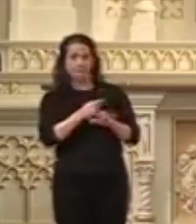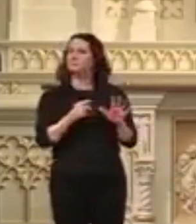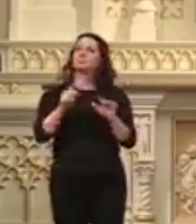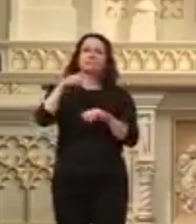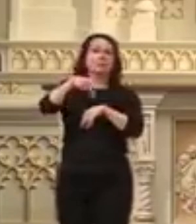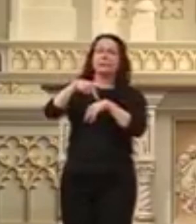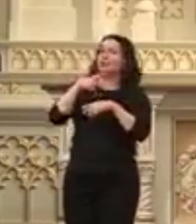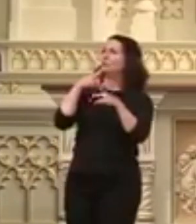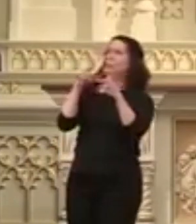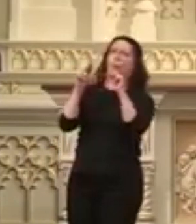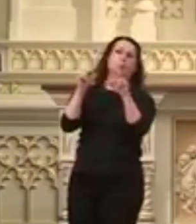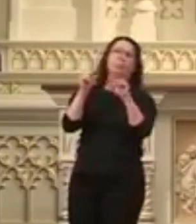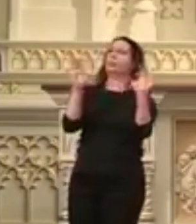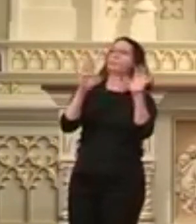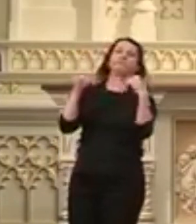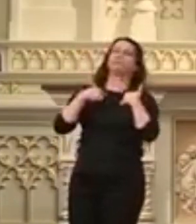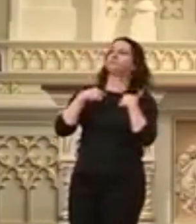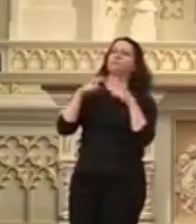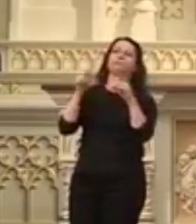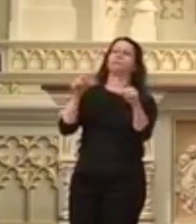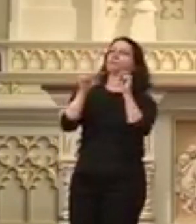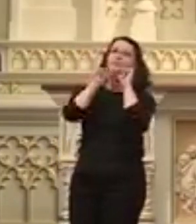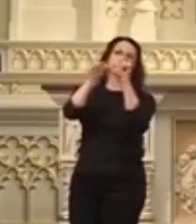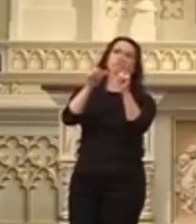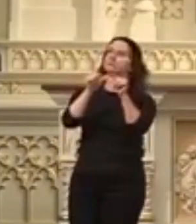denied it and said, I am not.